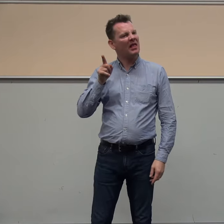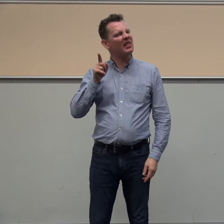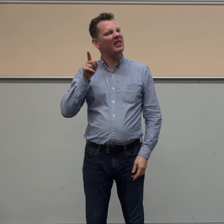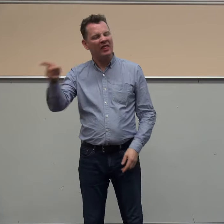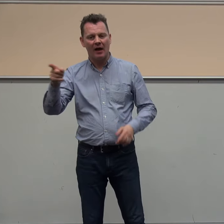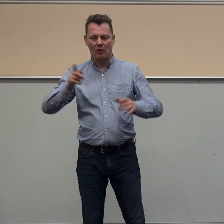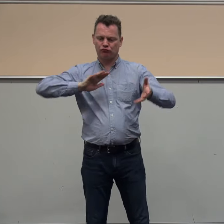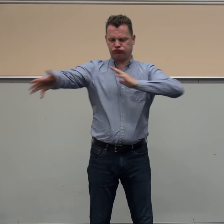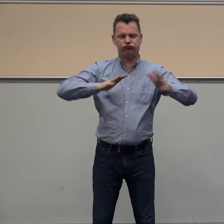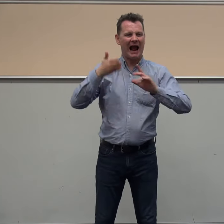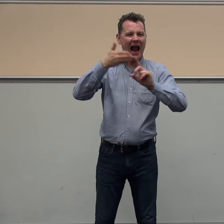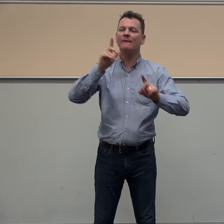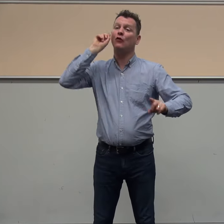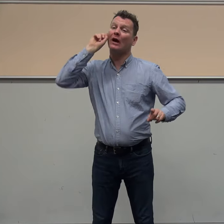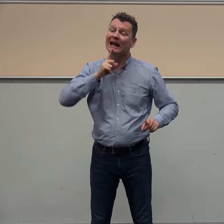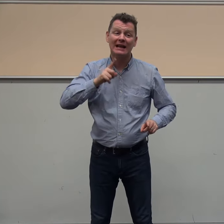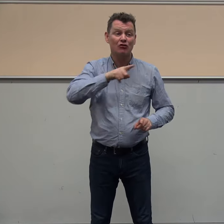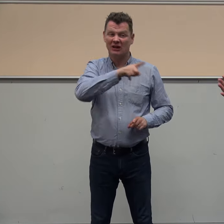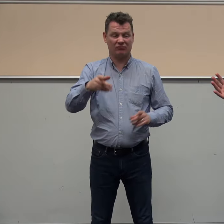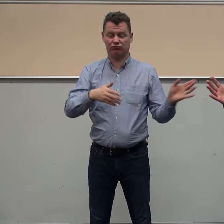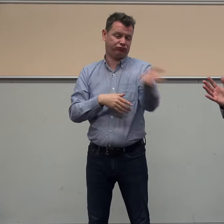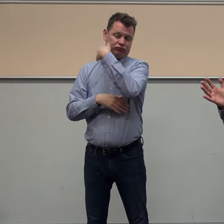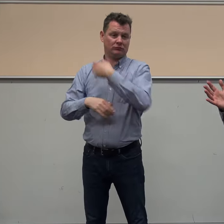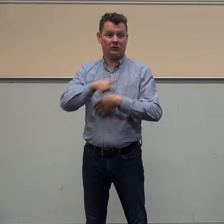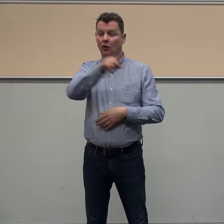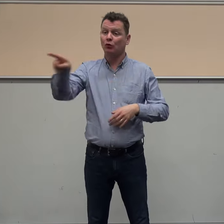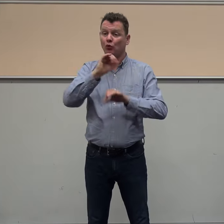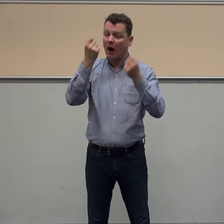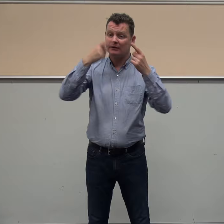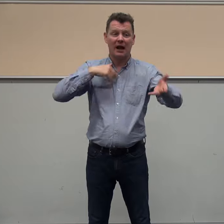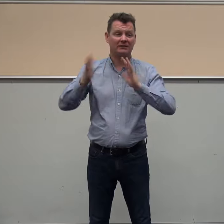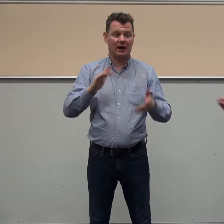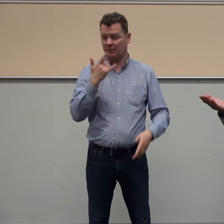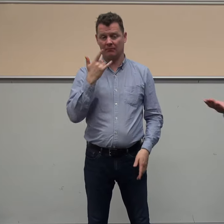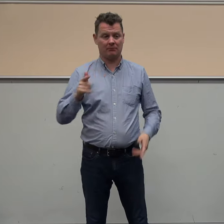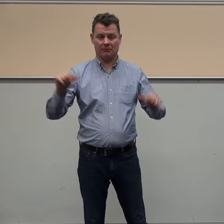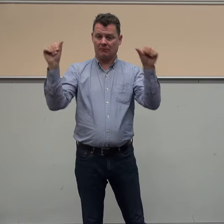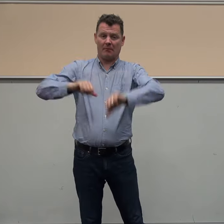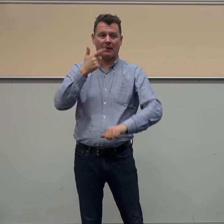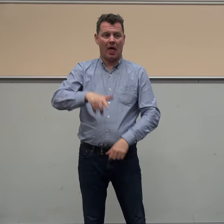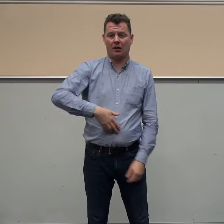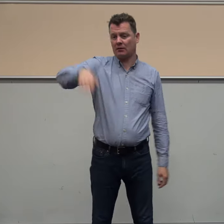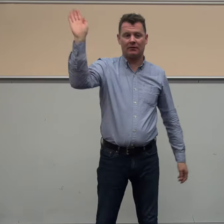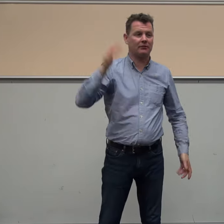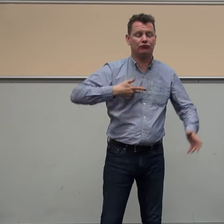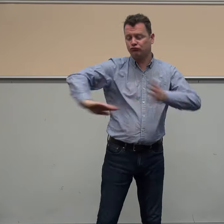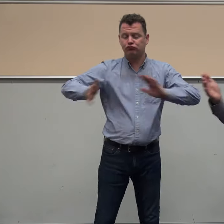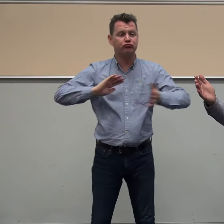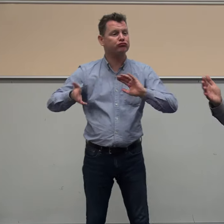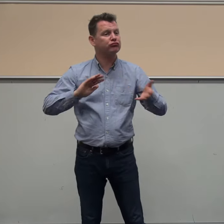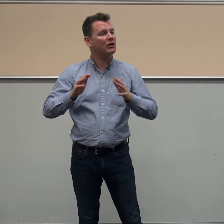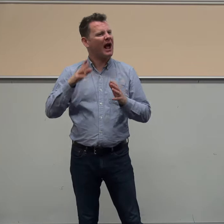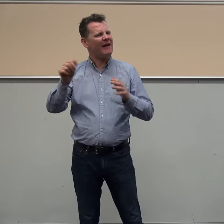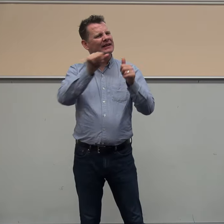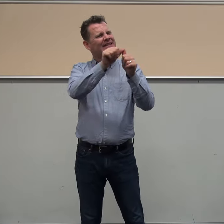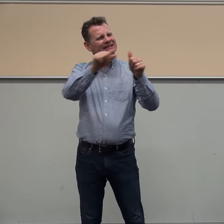this for hearing people. So if you're hearing and you don't understand some of it, tough. In the same way that when a company... One of them was part of a season